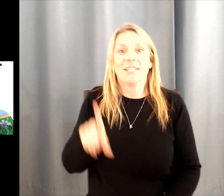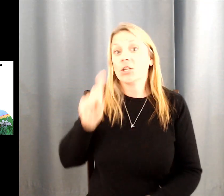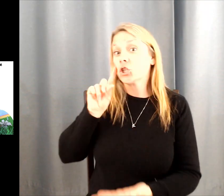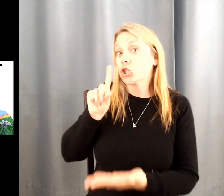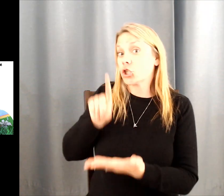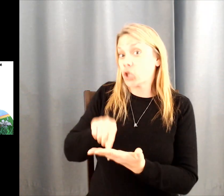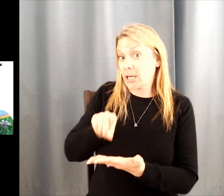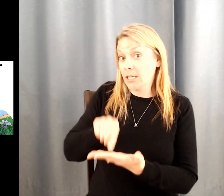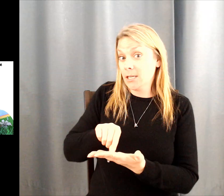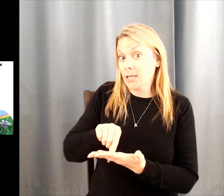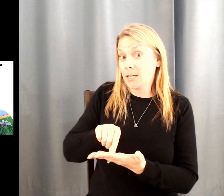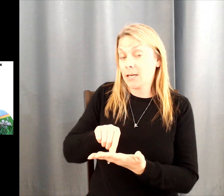chicken,